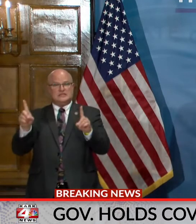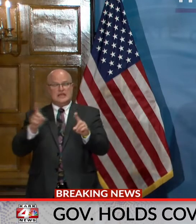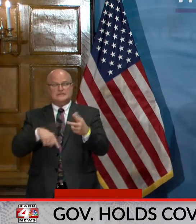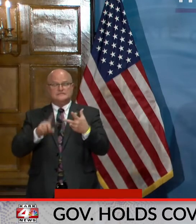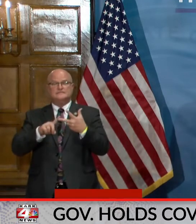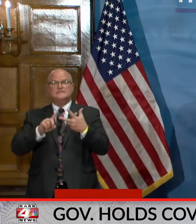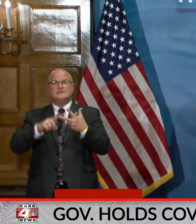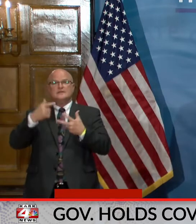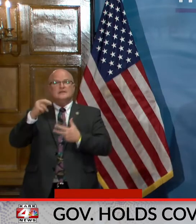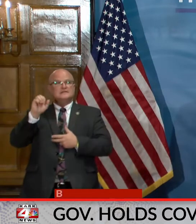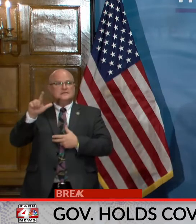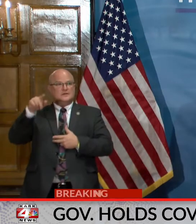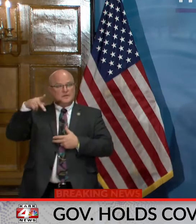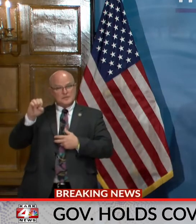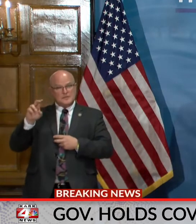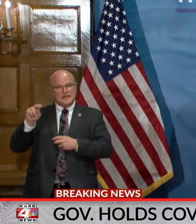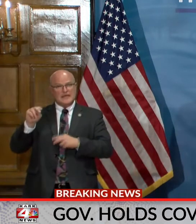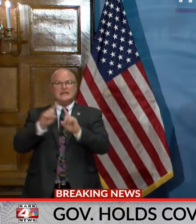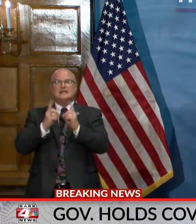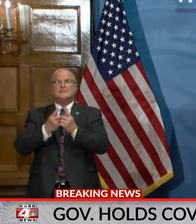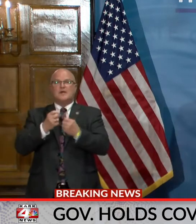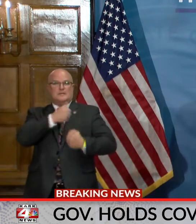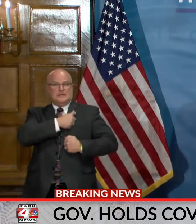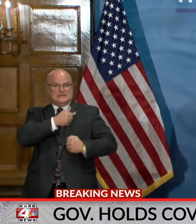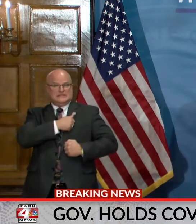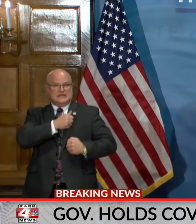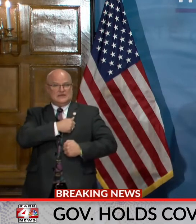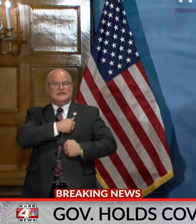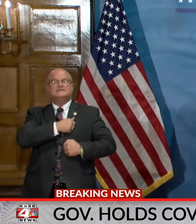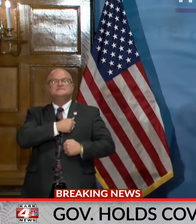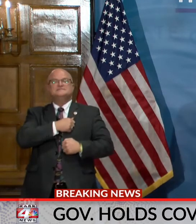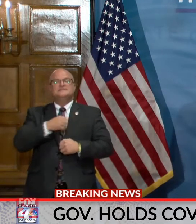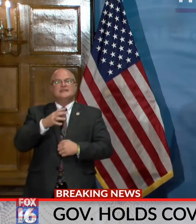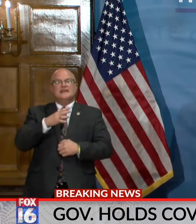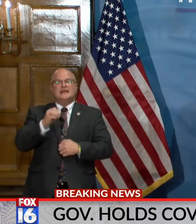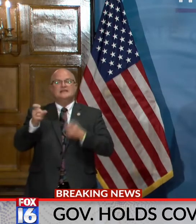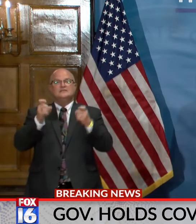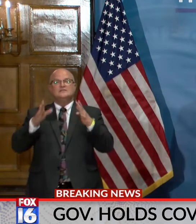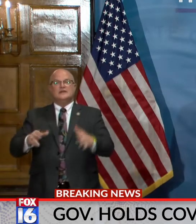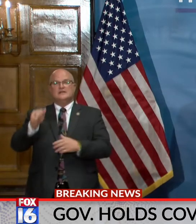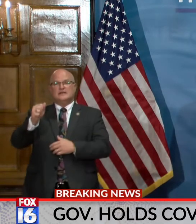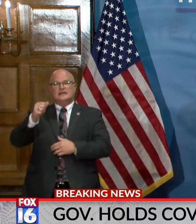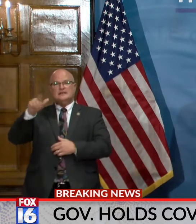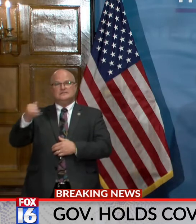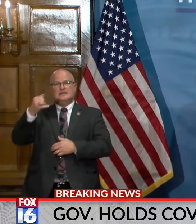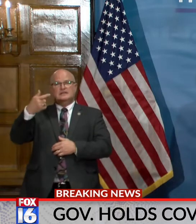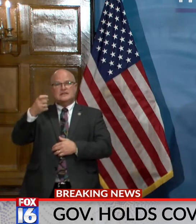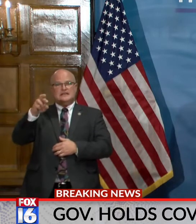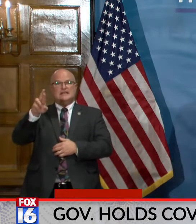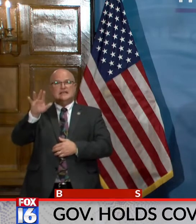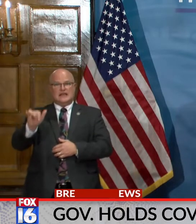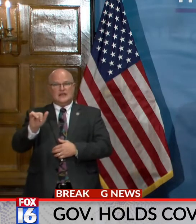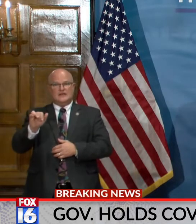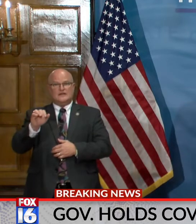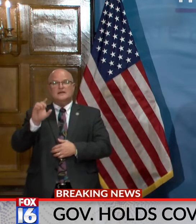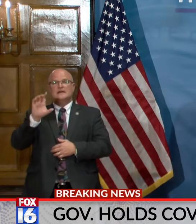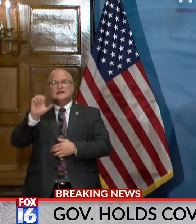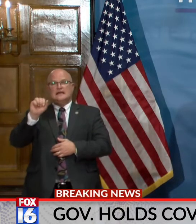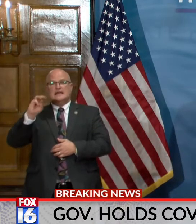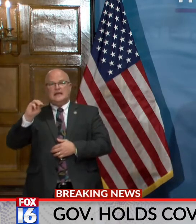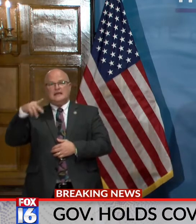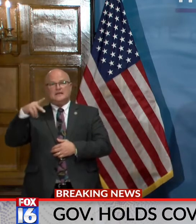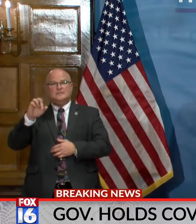General Kendall Penn of the Department of Military, our Adjutant General, Director A.J. Gary, Dr. Cam